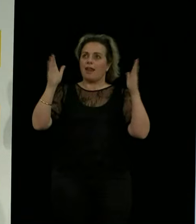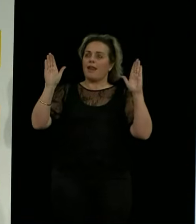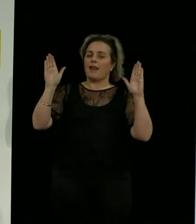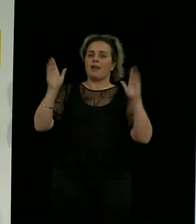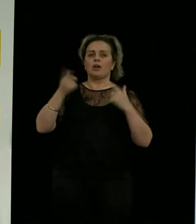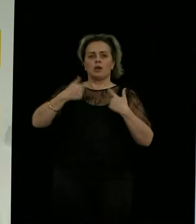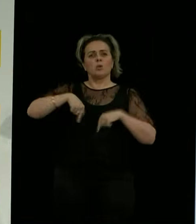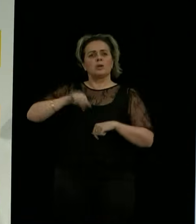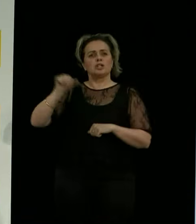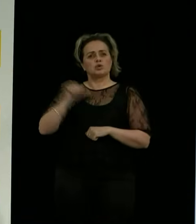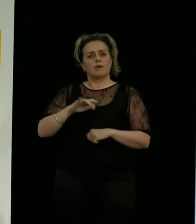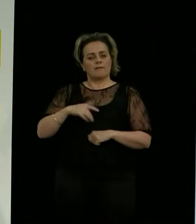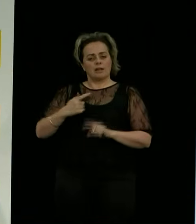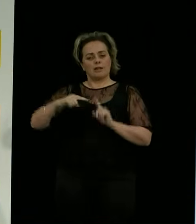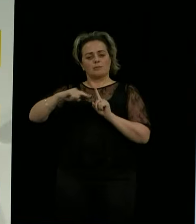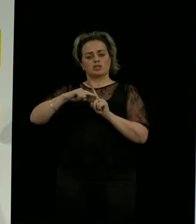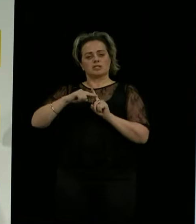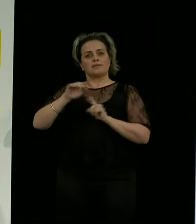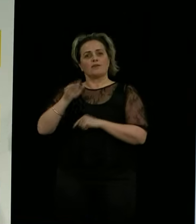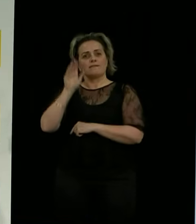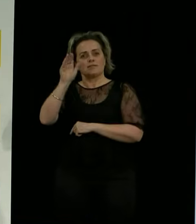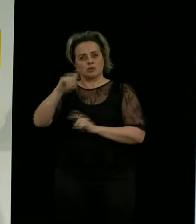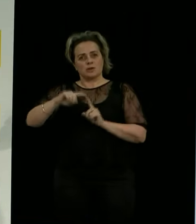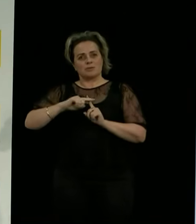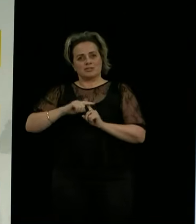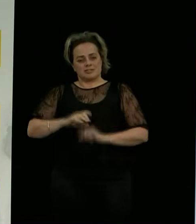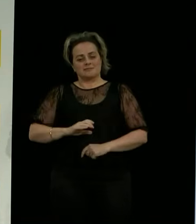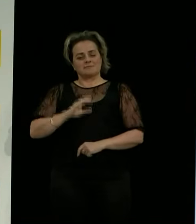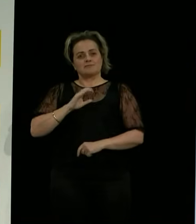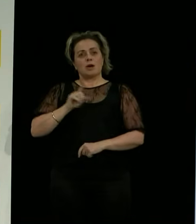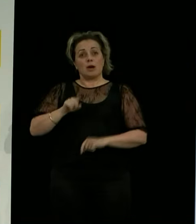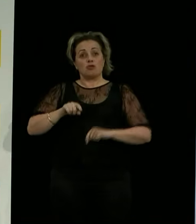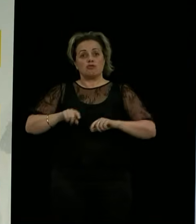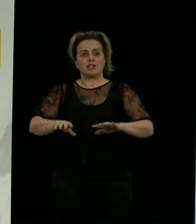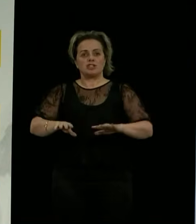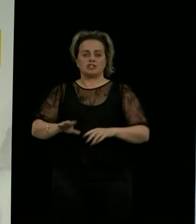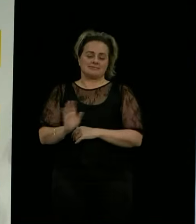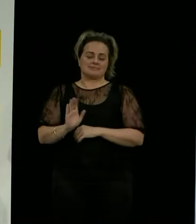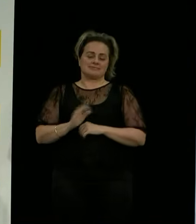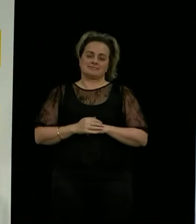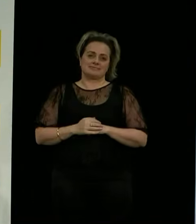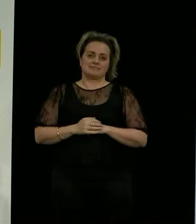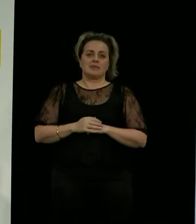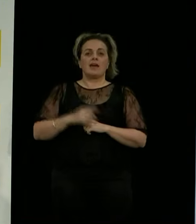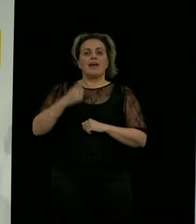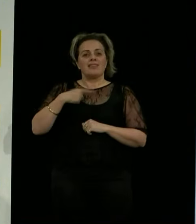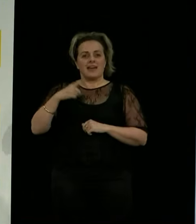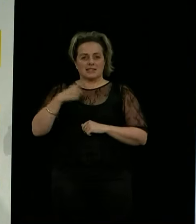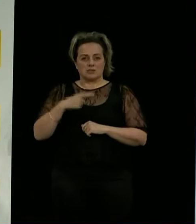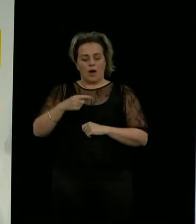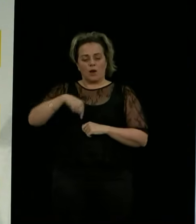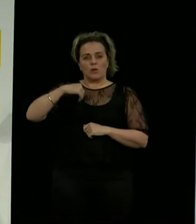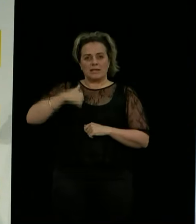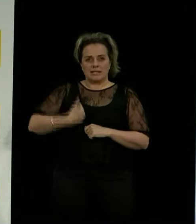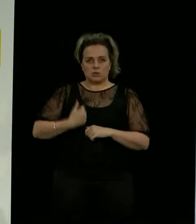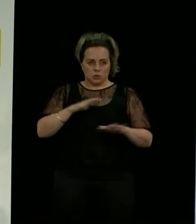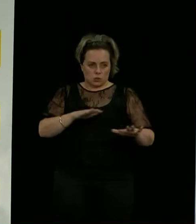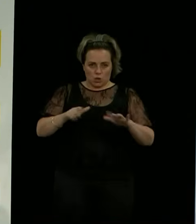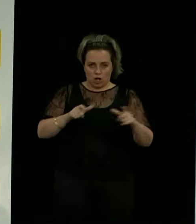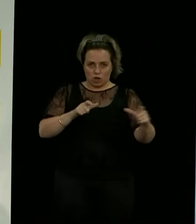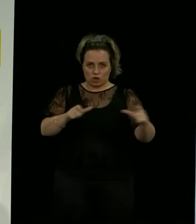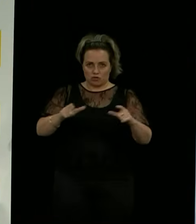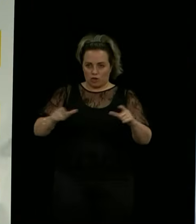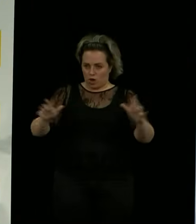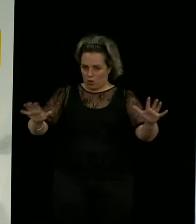feel optimistic about the future. But we cannot rush. That's why we need to continue to contain and control